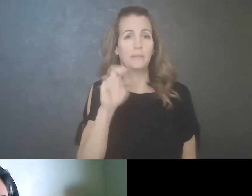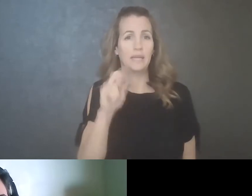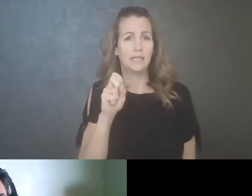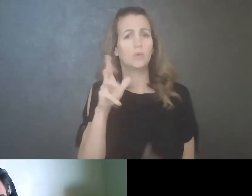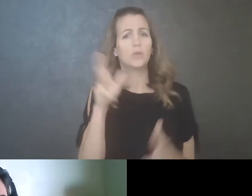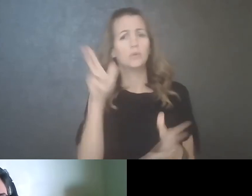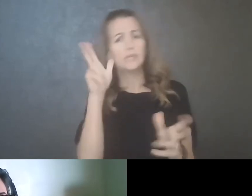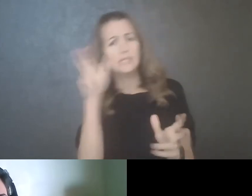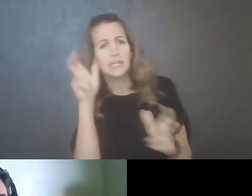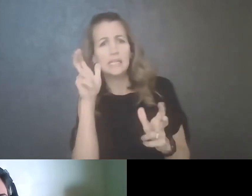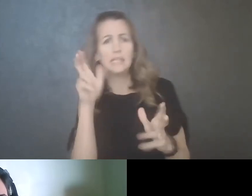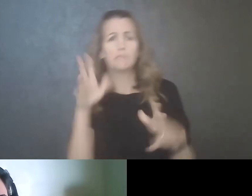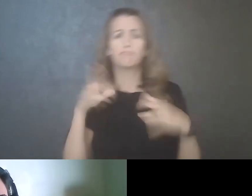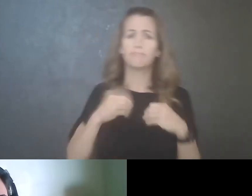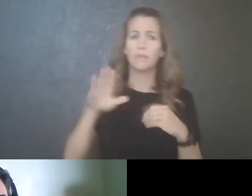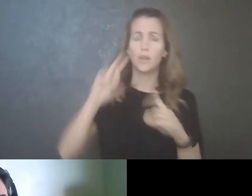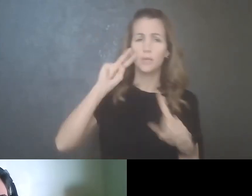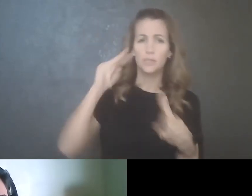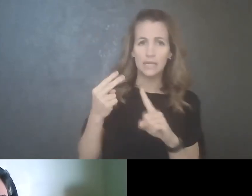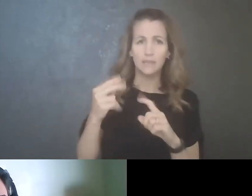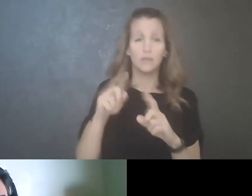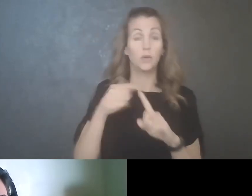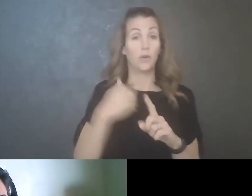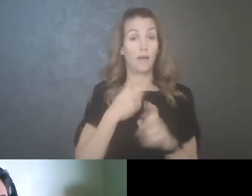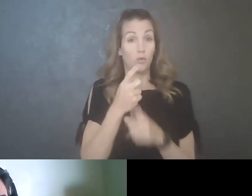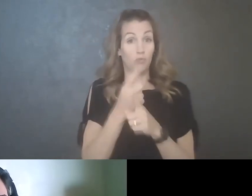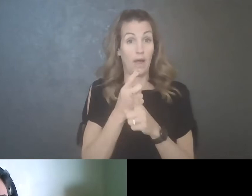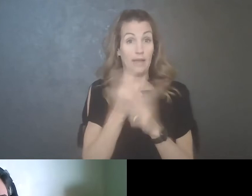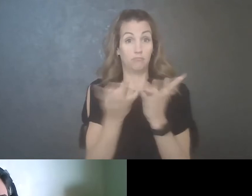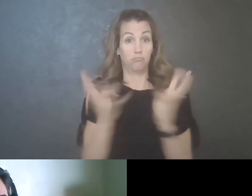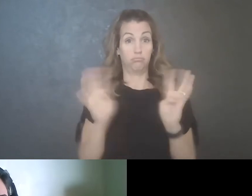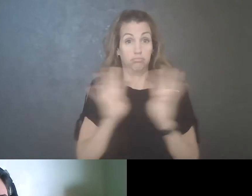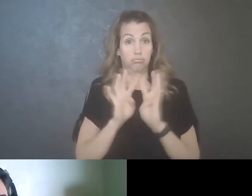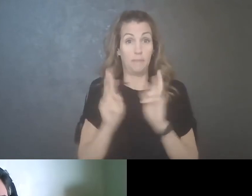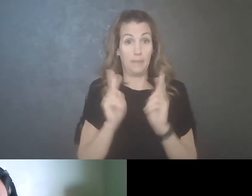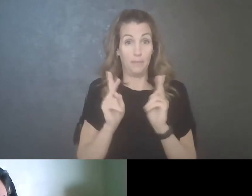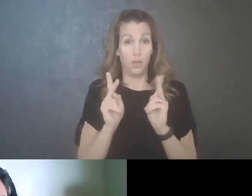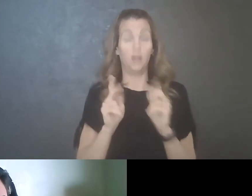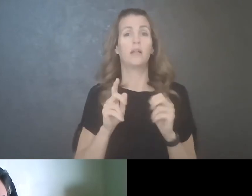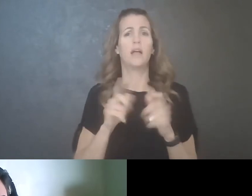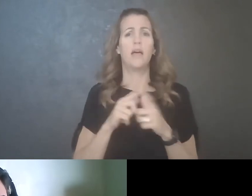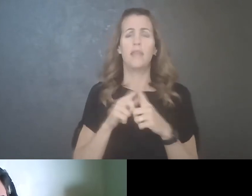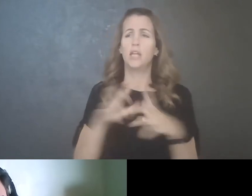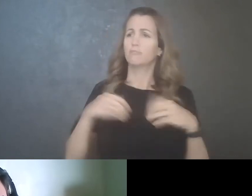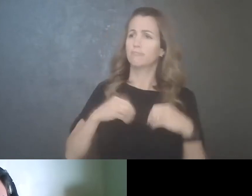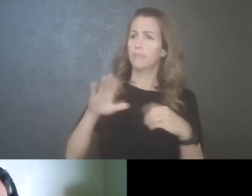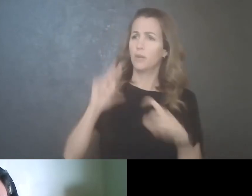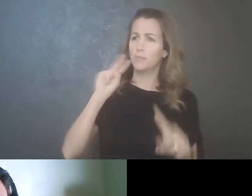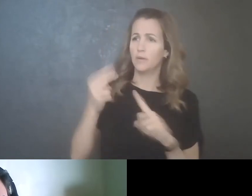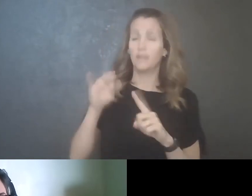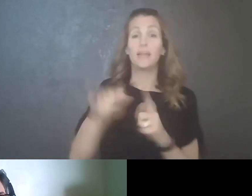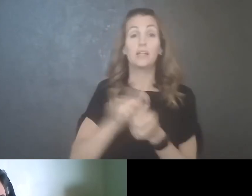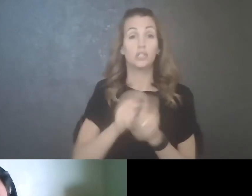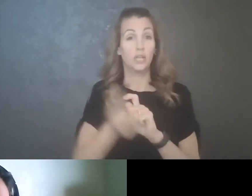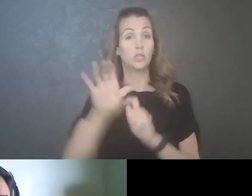their perspectives. Now, when you surround yourself with the right circle of influence, and then you take their perspectives, that changes your beliefs. Because now